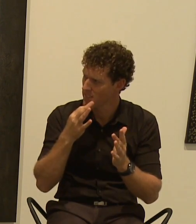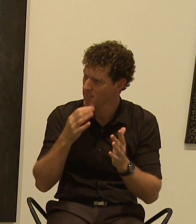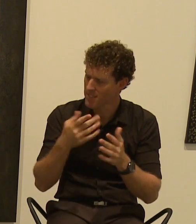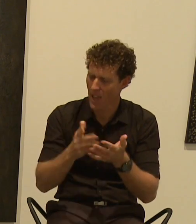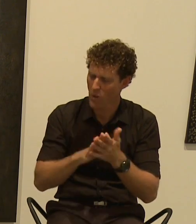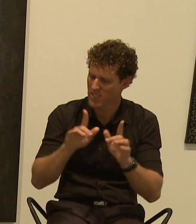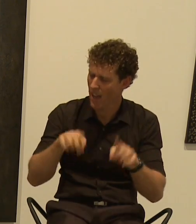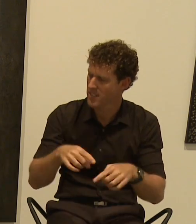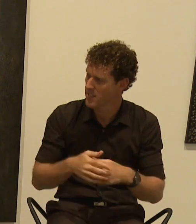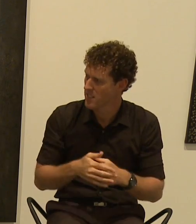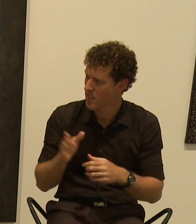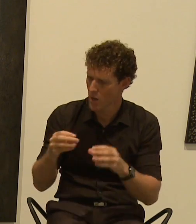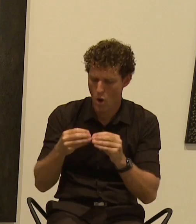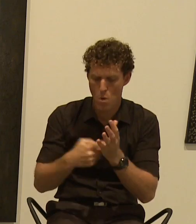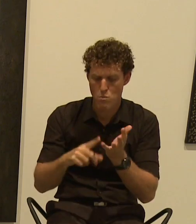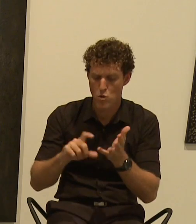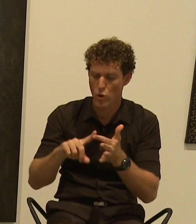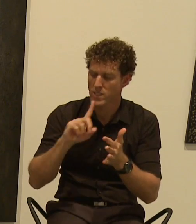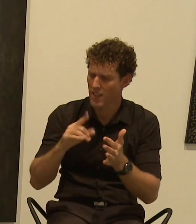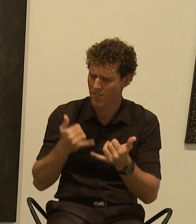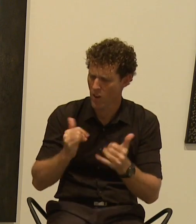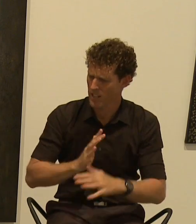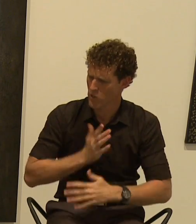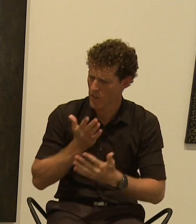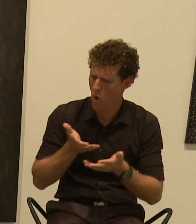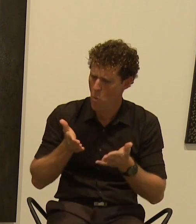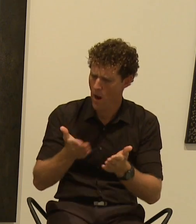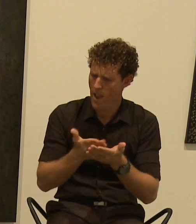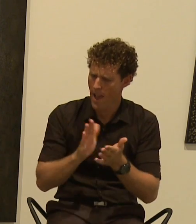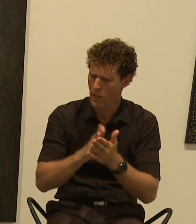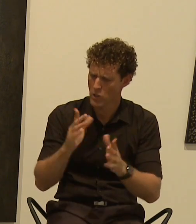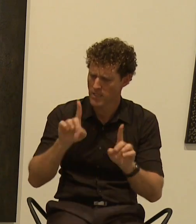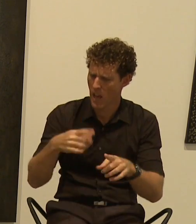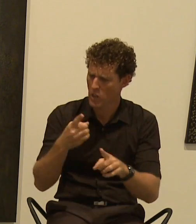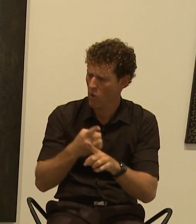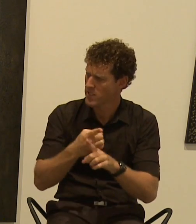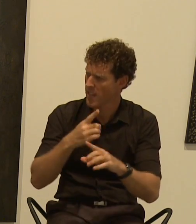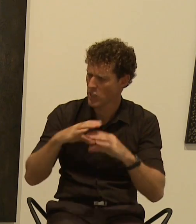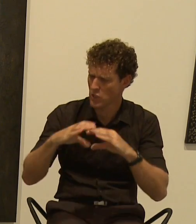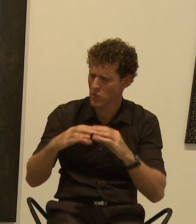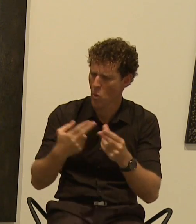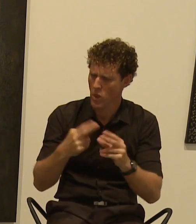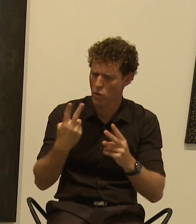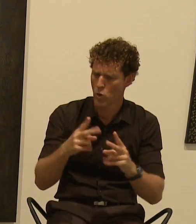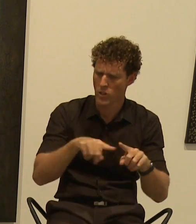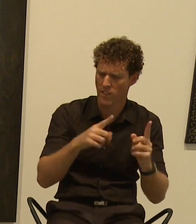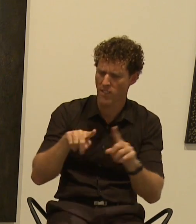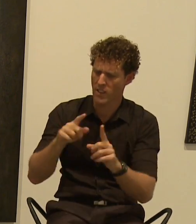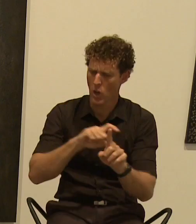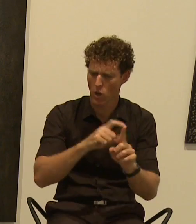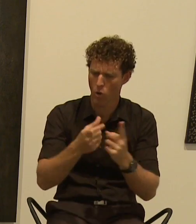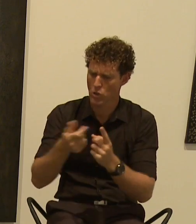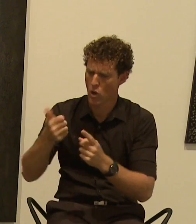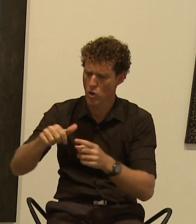and yeah. It's a really interesting kind of way to create those conversations between different cultures and the way that they look at stars in